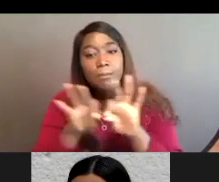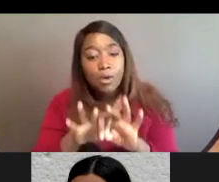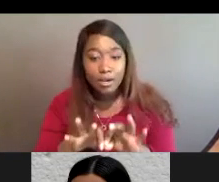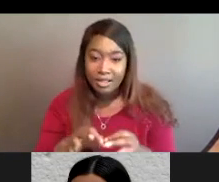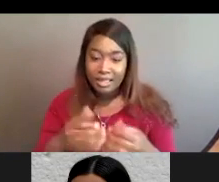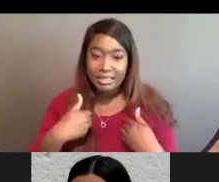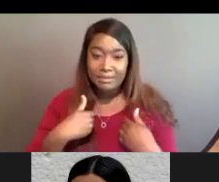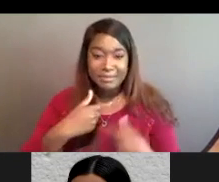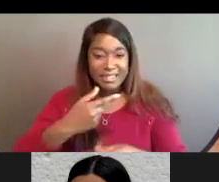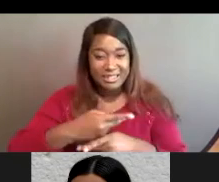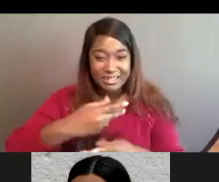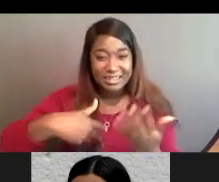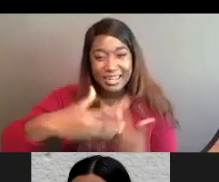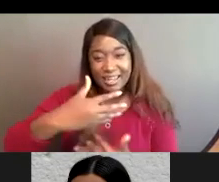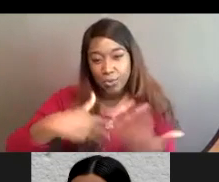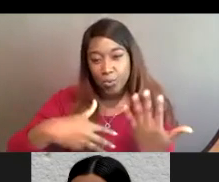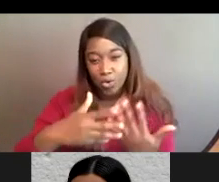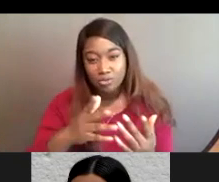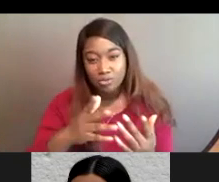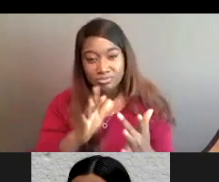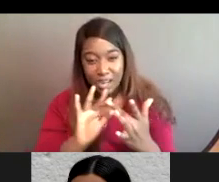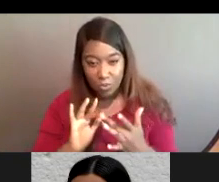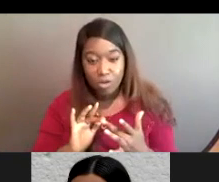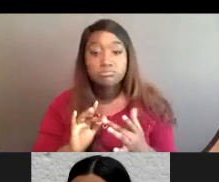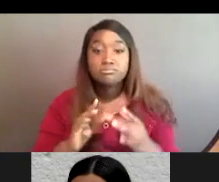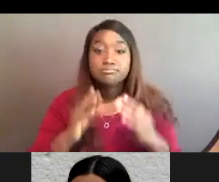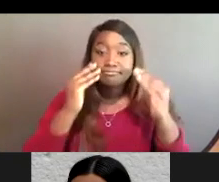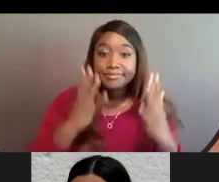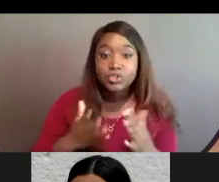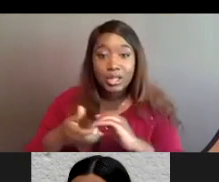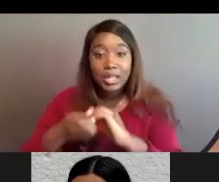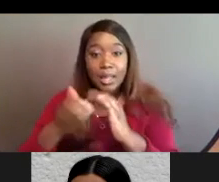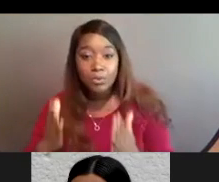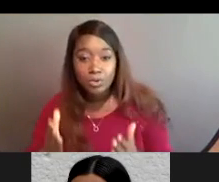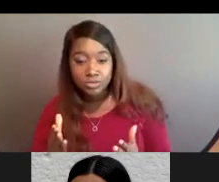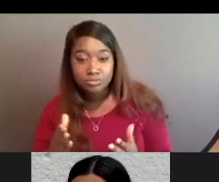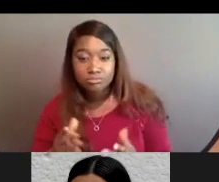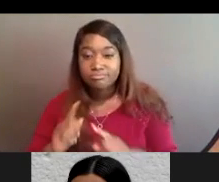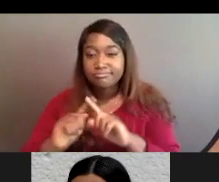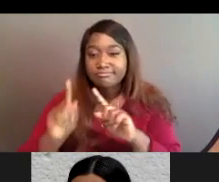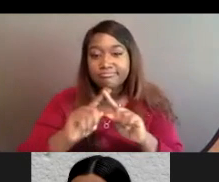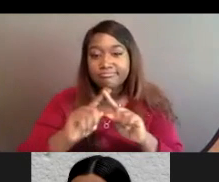a network of all different stripes and ages. You know,